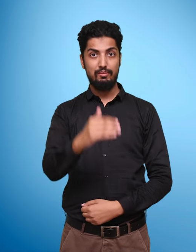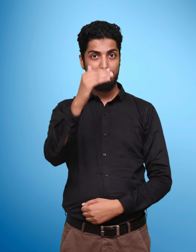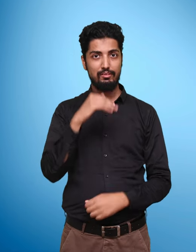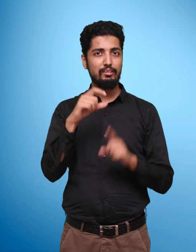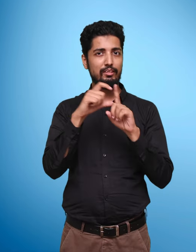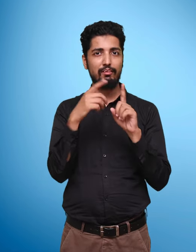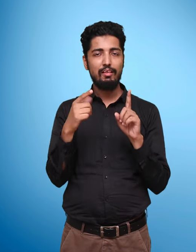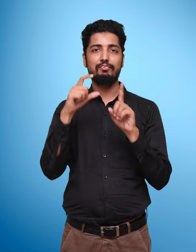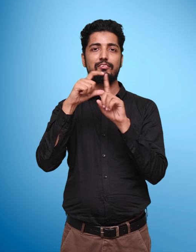Door.